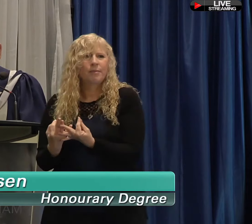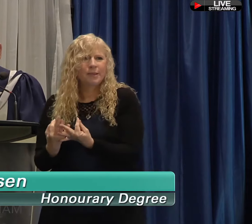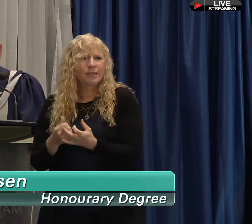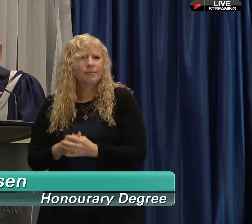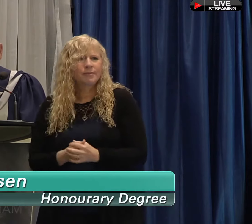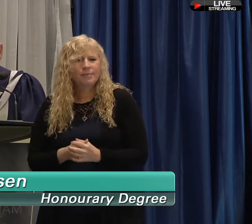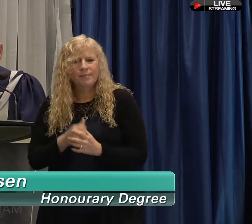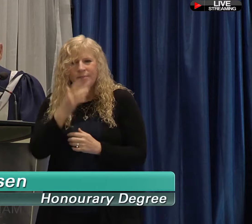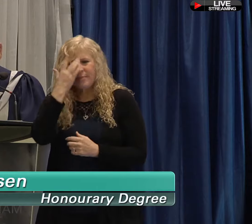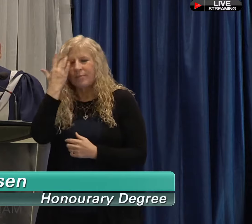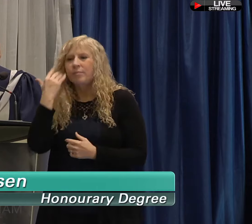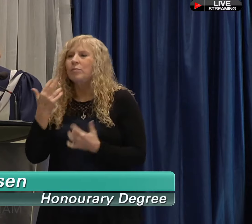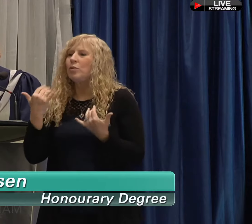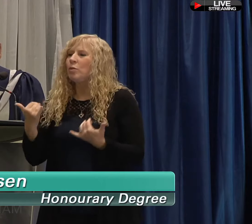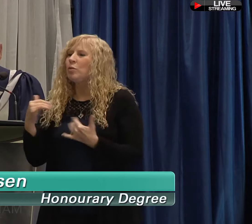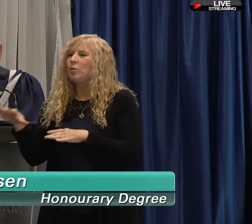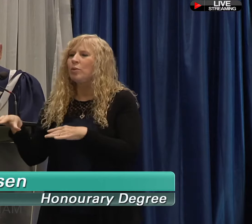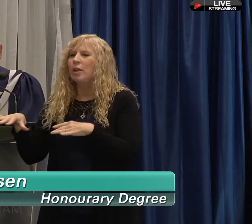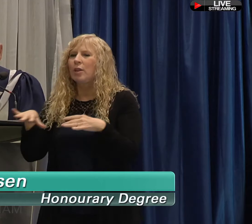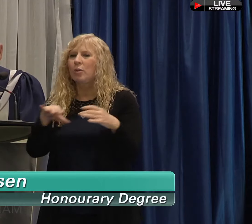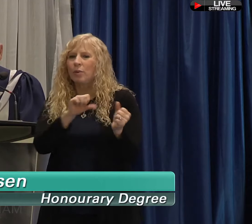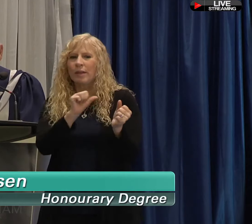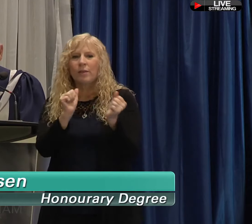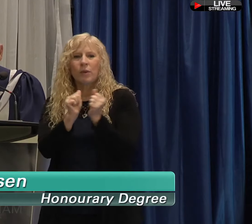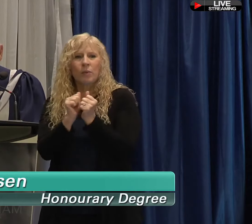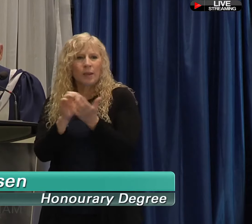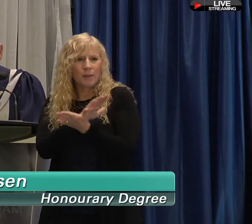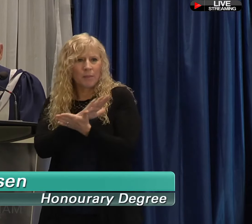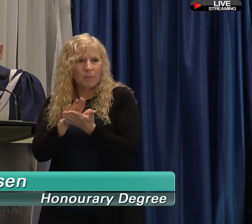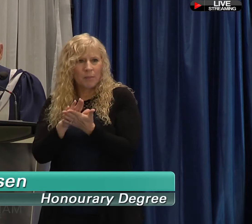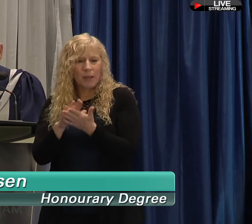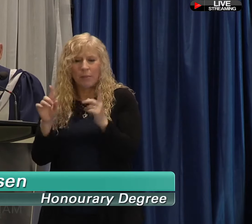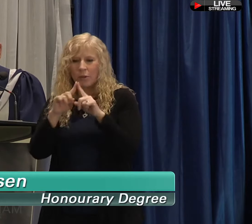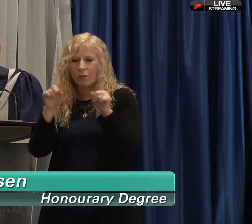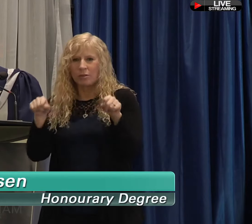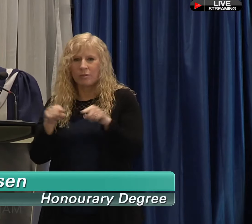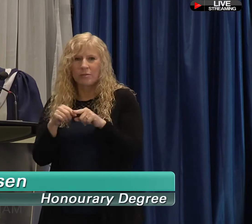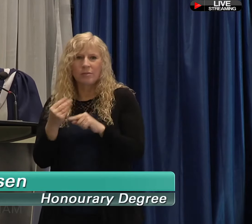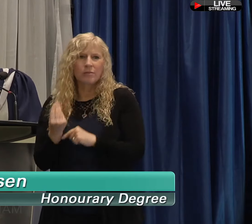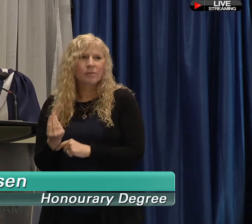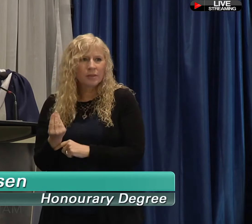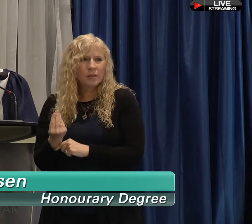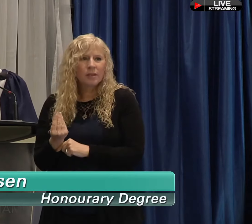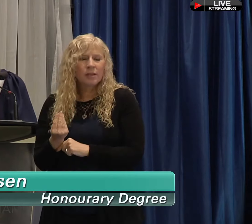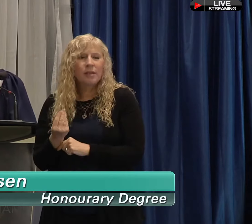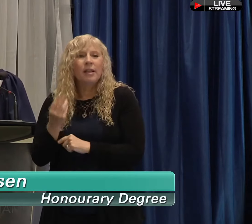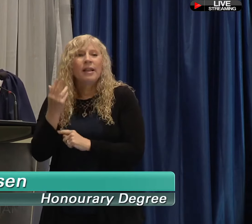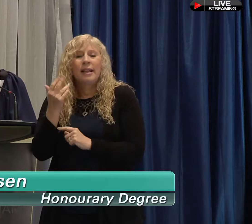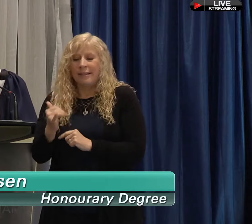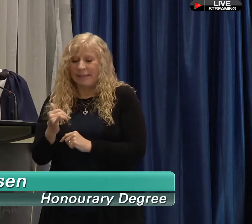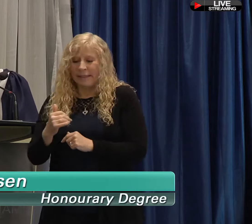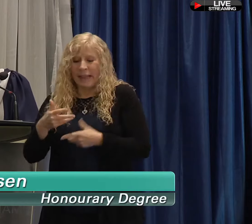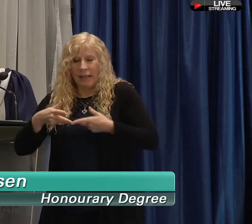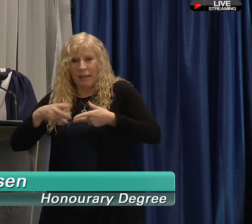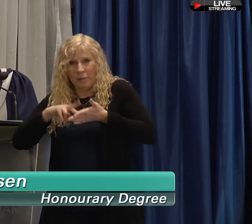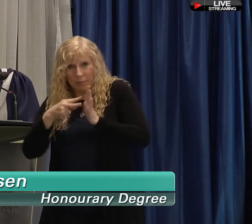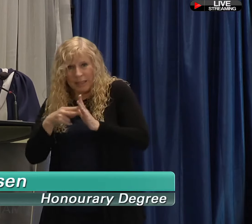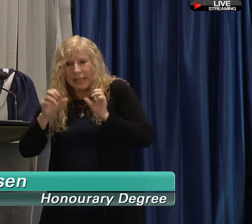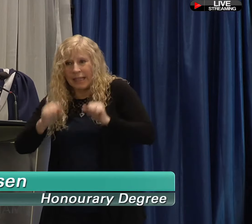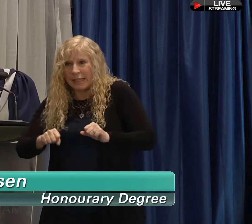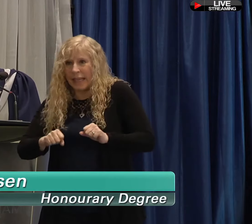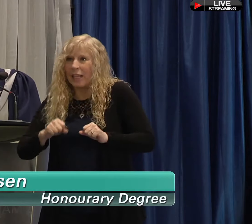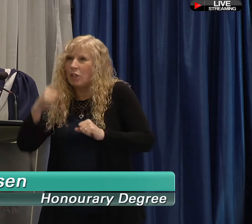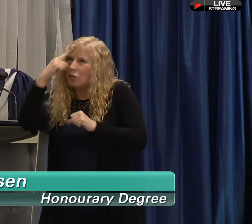You will leave here today with a piece of paper that now enables you to pursue your dreams. You will